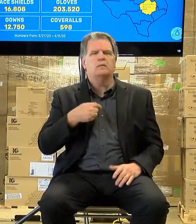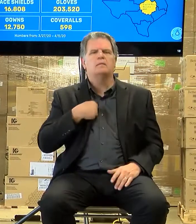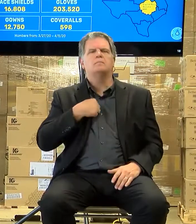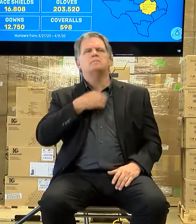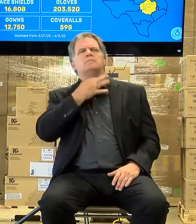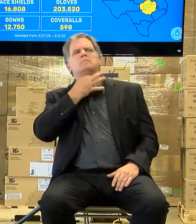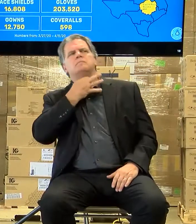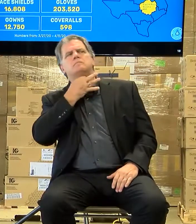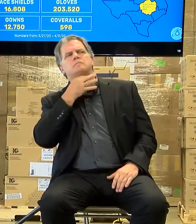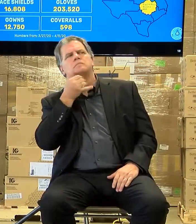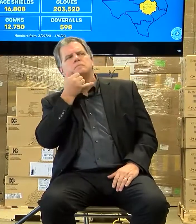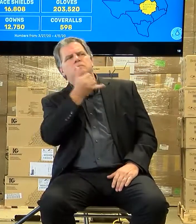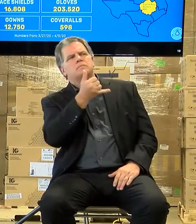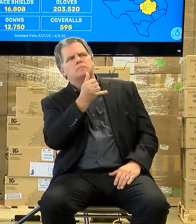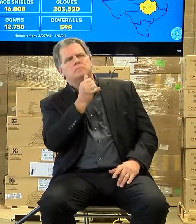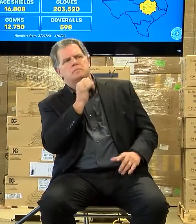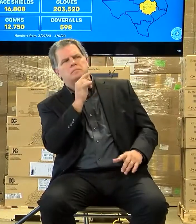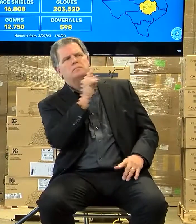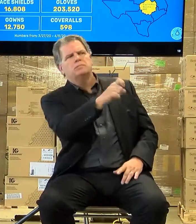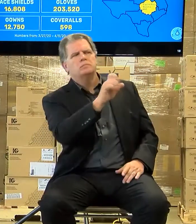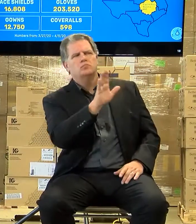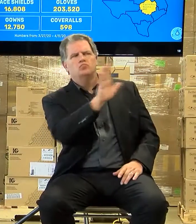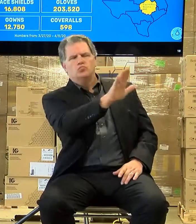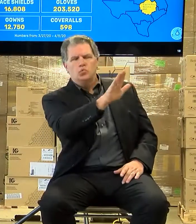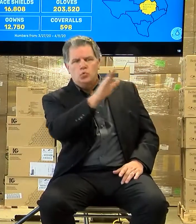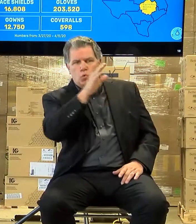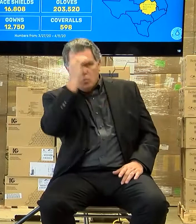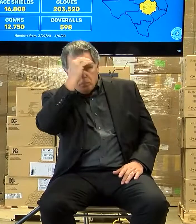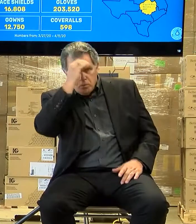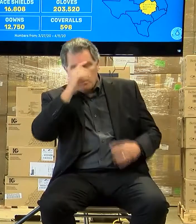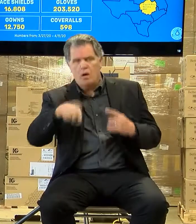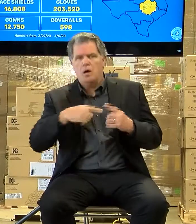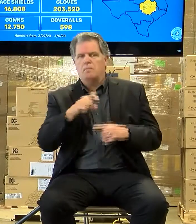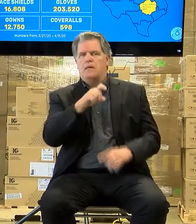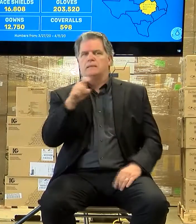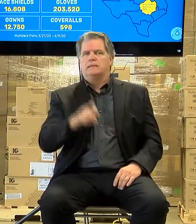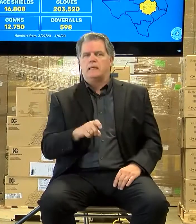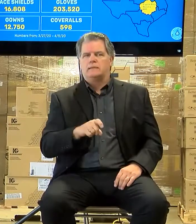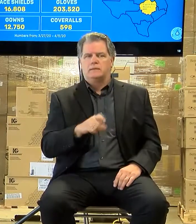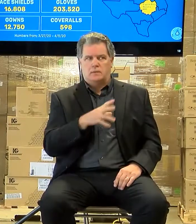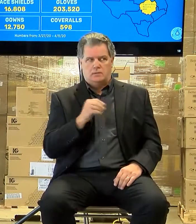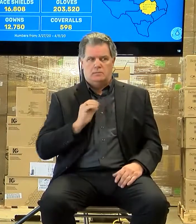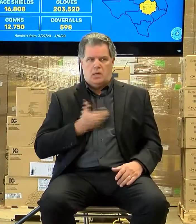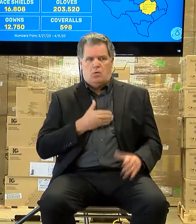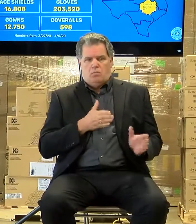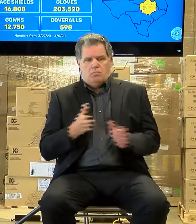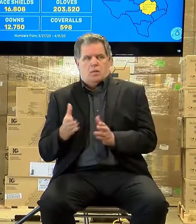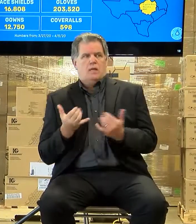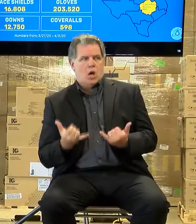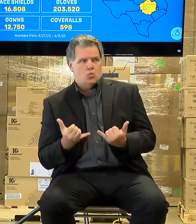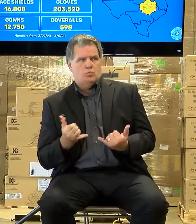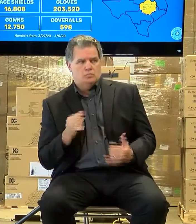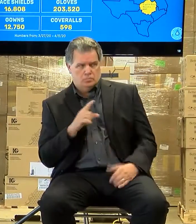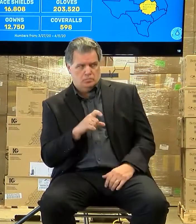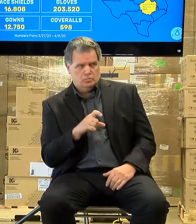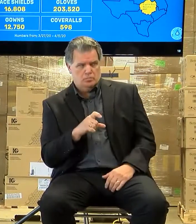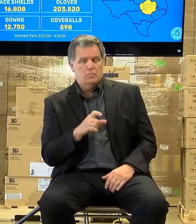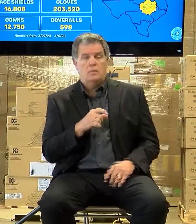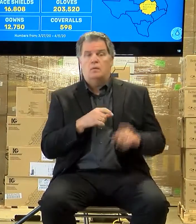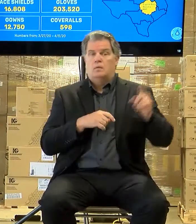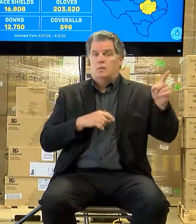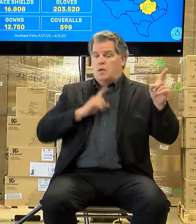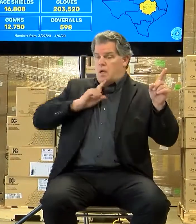from him what his assessment was of the state of Texas and the center that we have in place. And he told